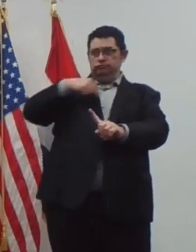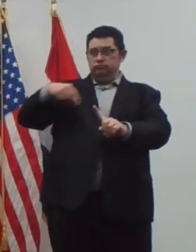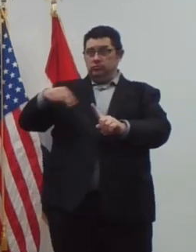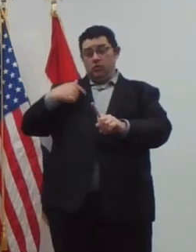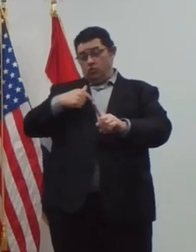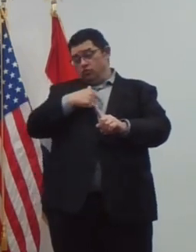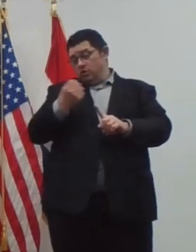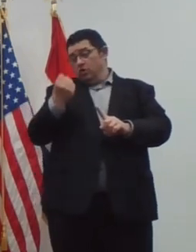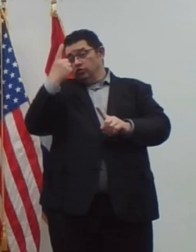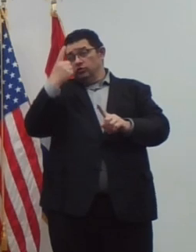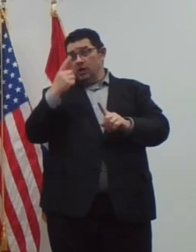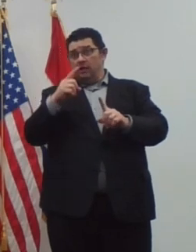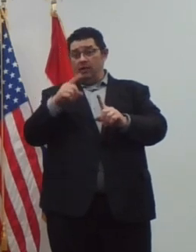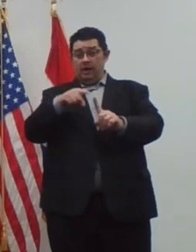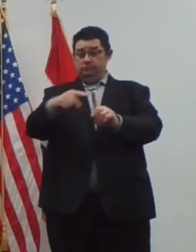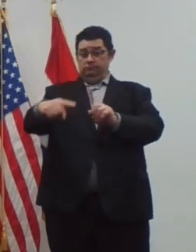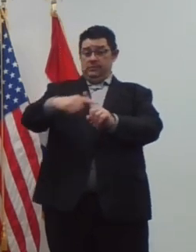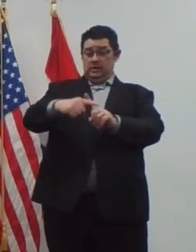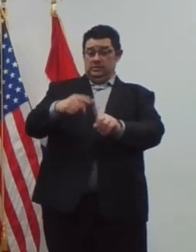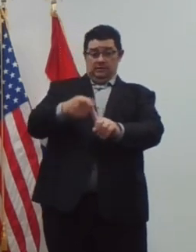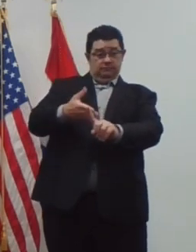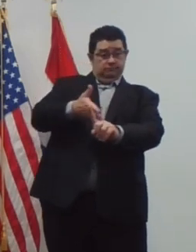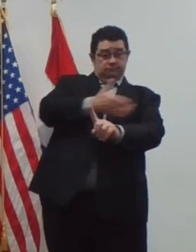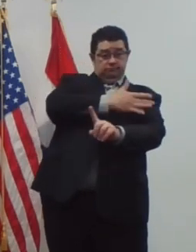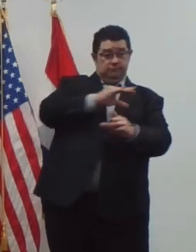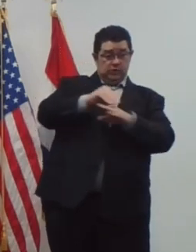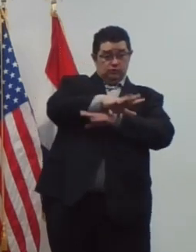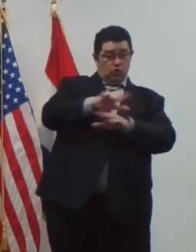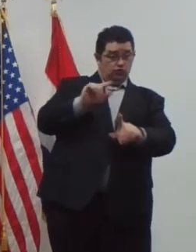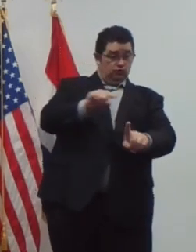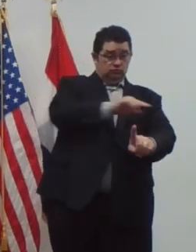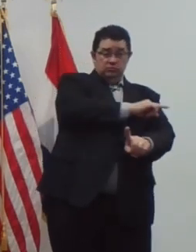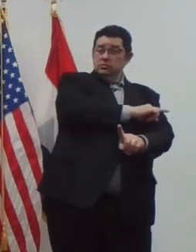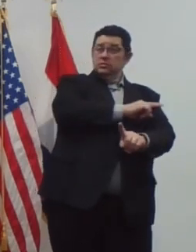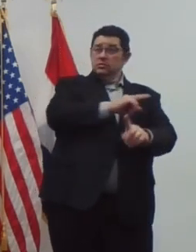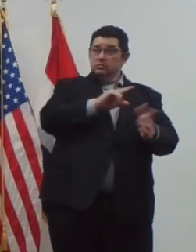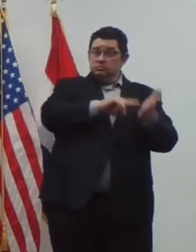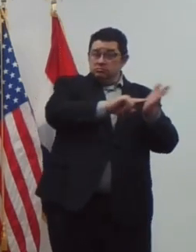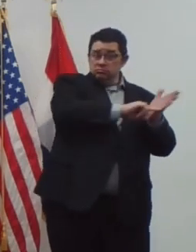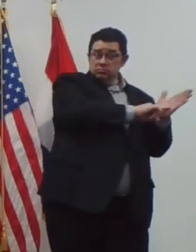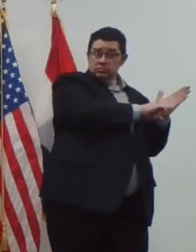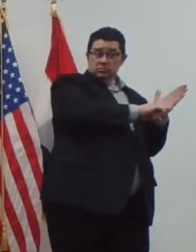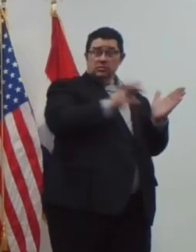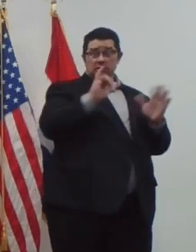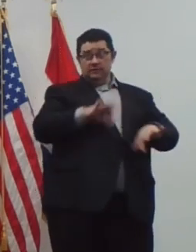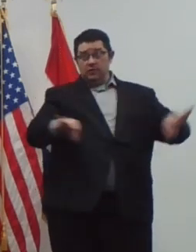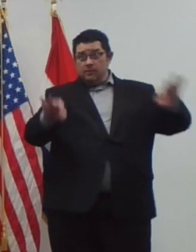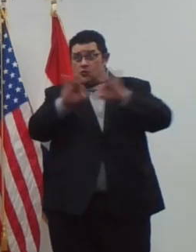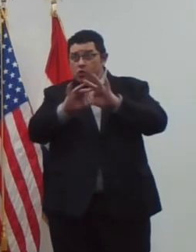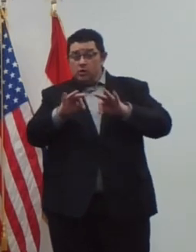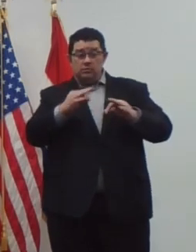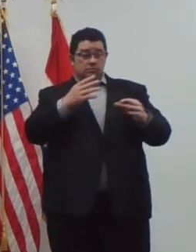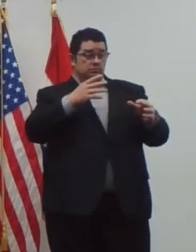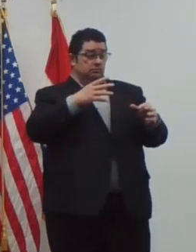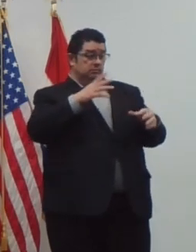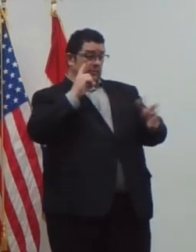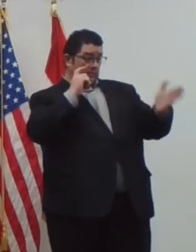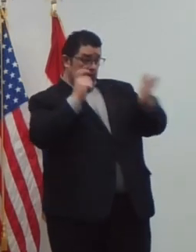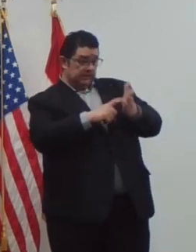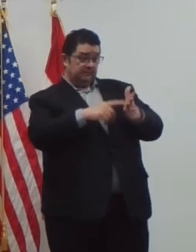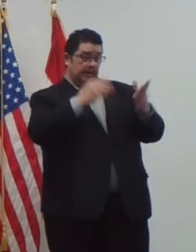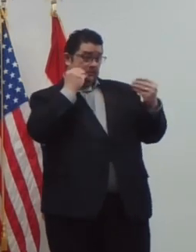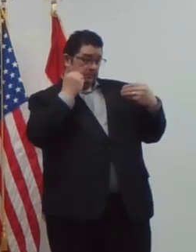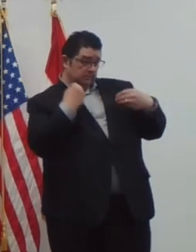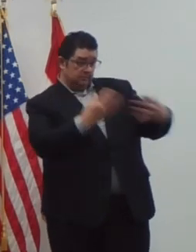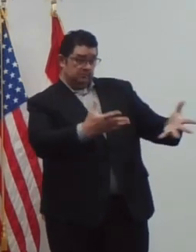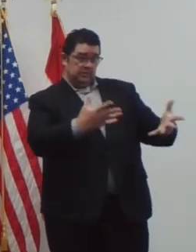is very important to make sure that we can find individuals who have been exposed, get them the advice and the testing that they need quickly. And